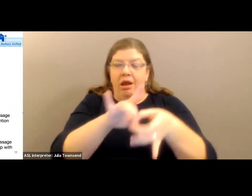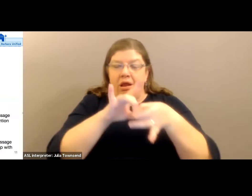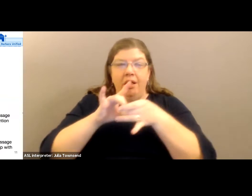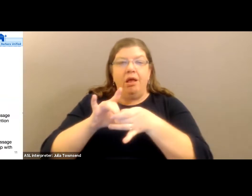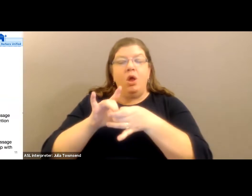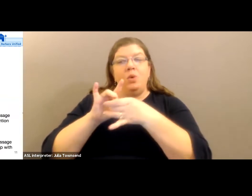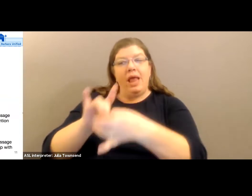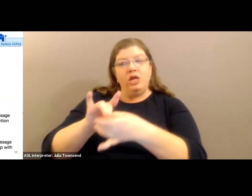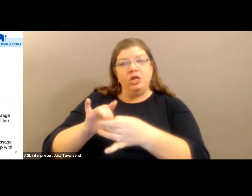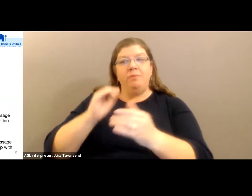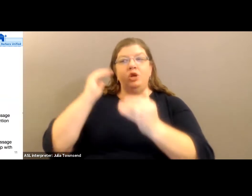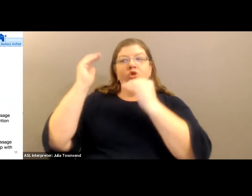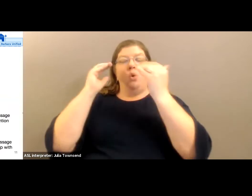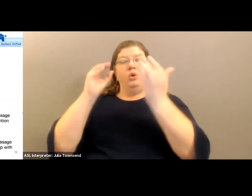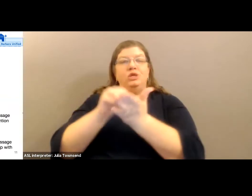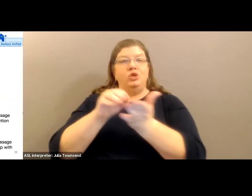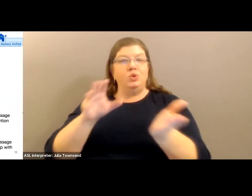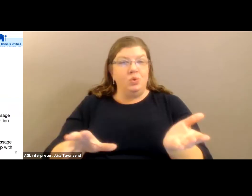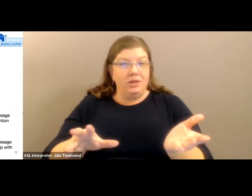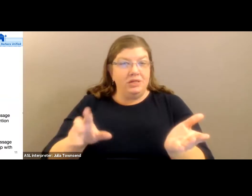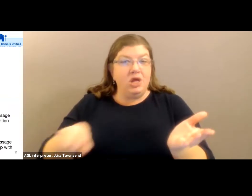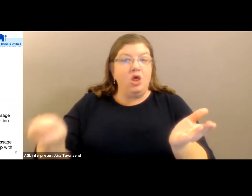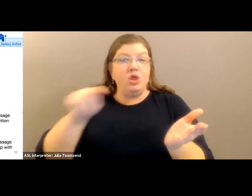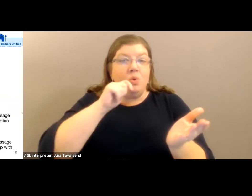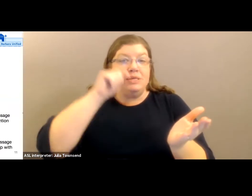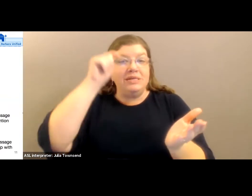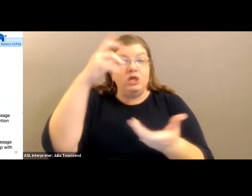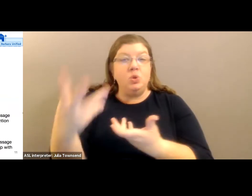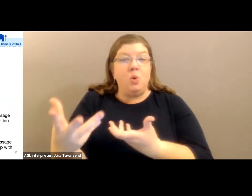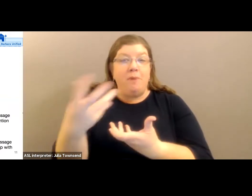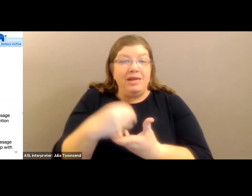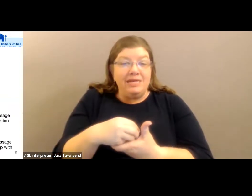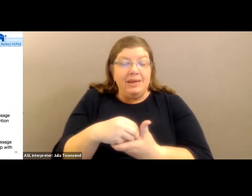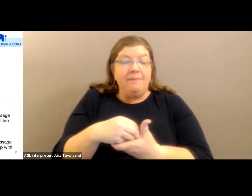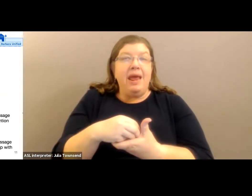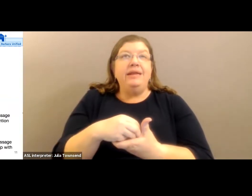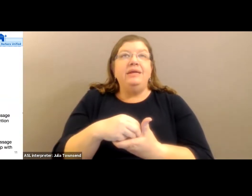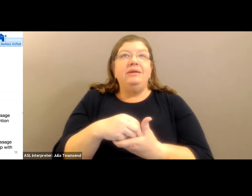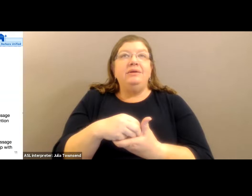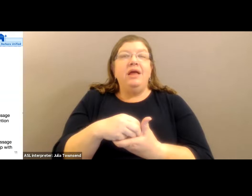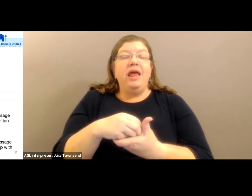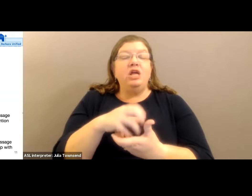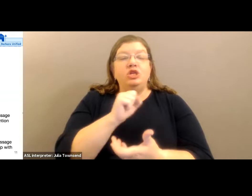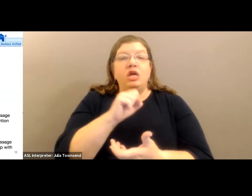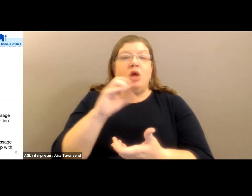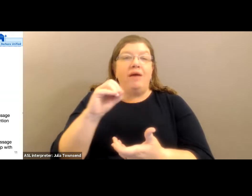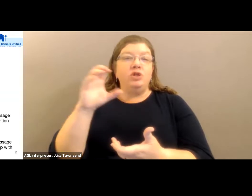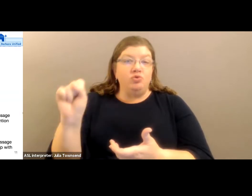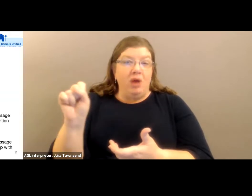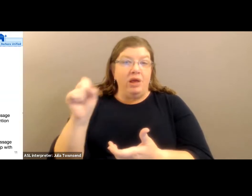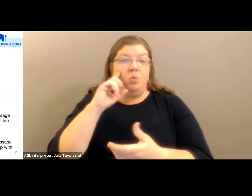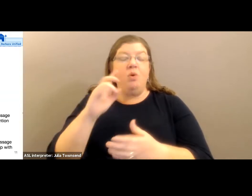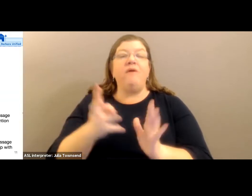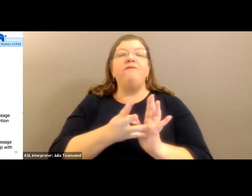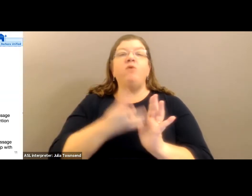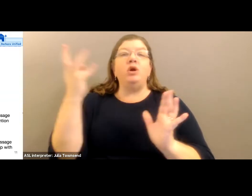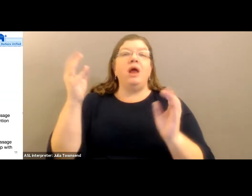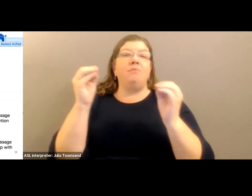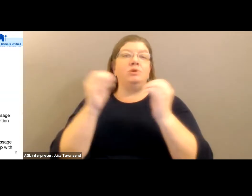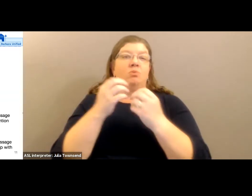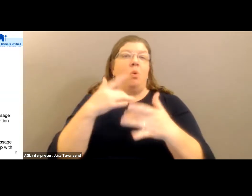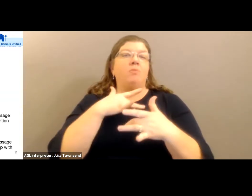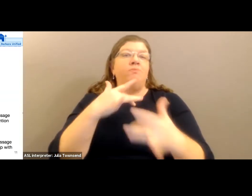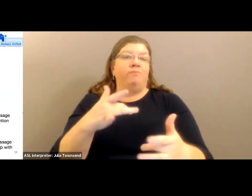and students. Teens who participated in sources of strength were 4 times more likely